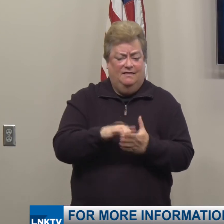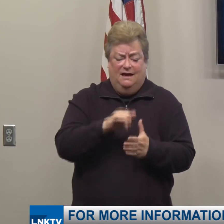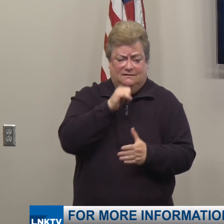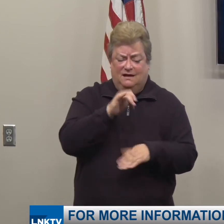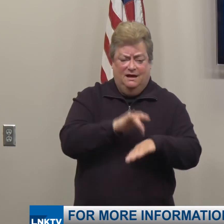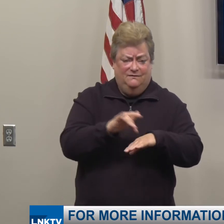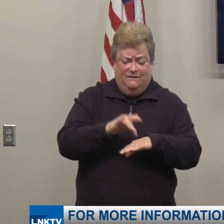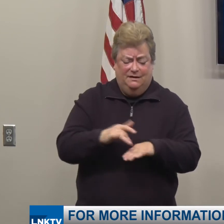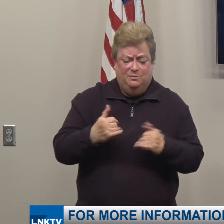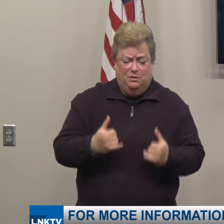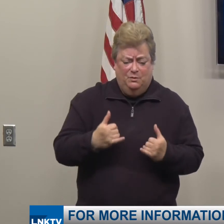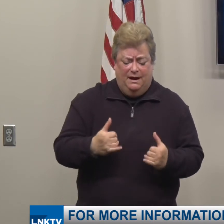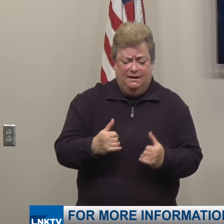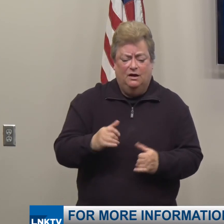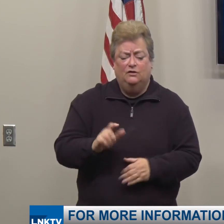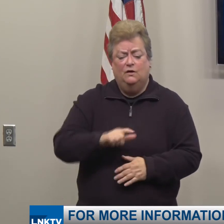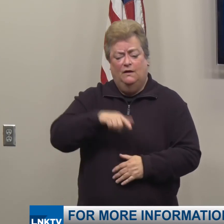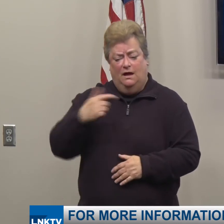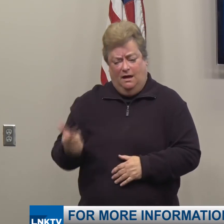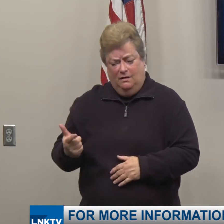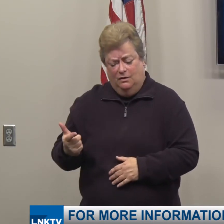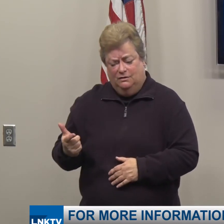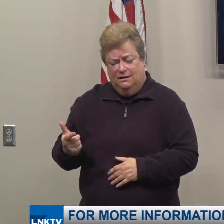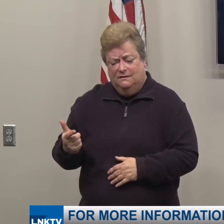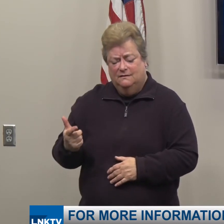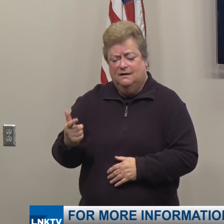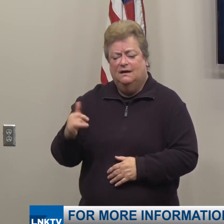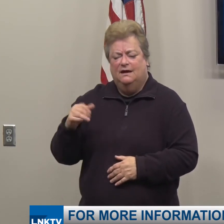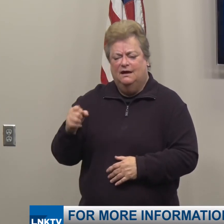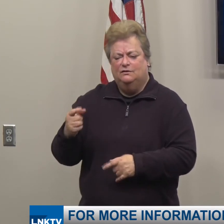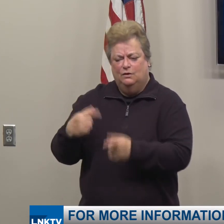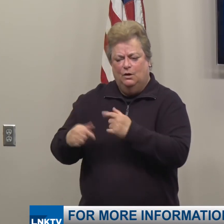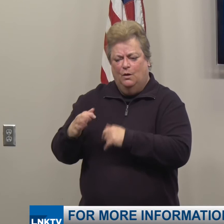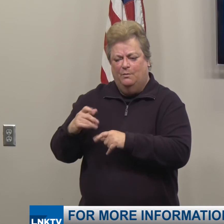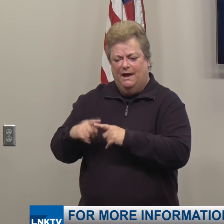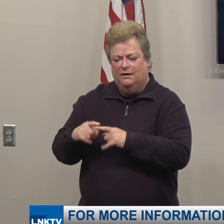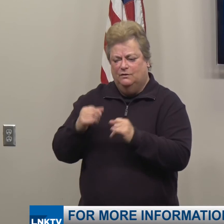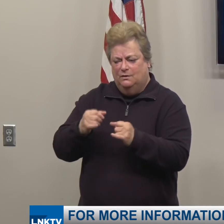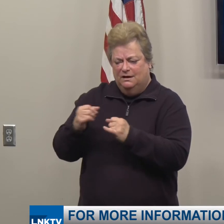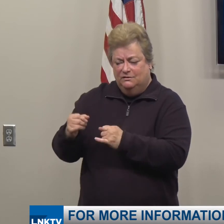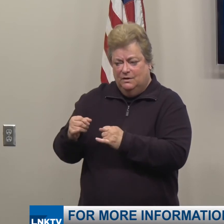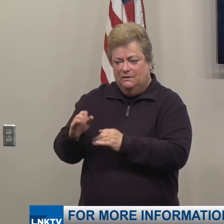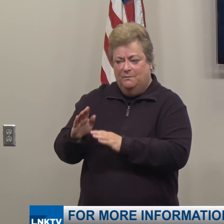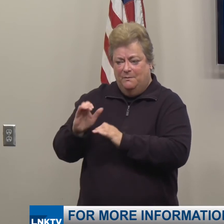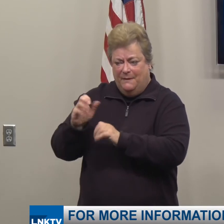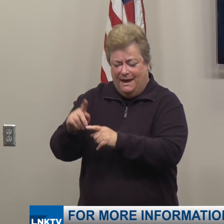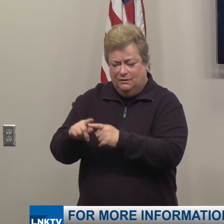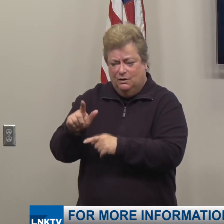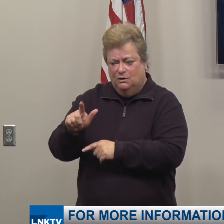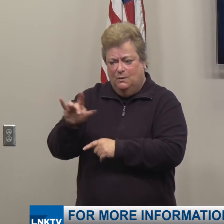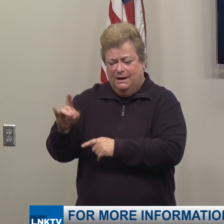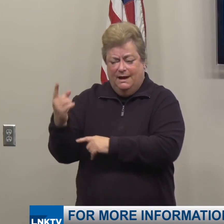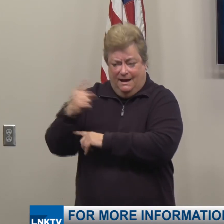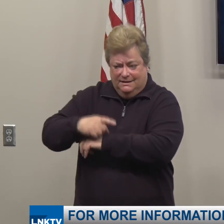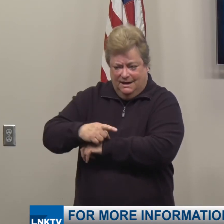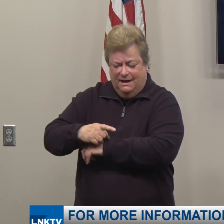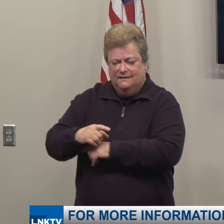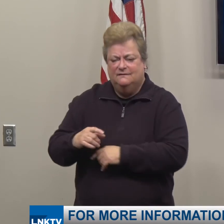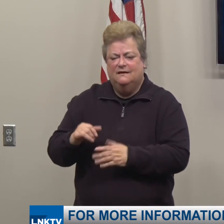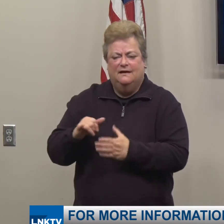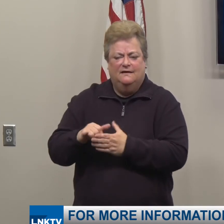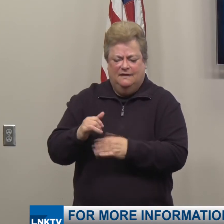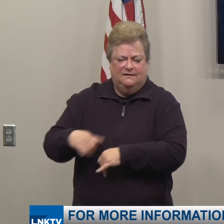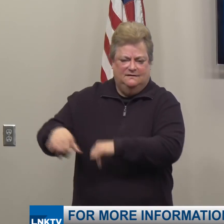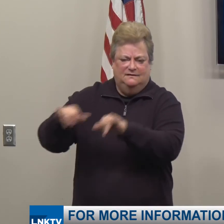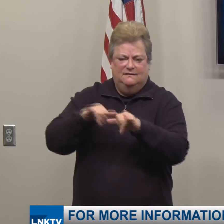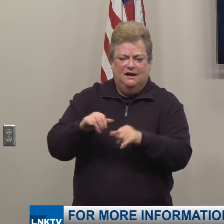available. And so the other go back to individuals in 28 days. This is the same standard that's